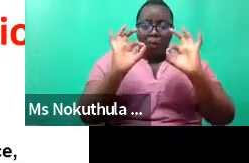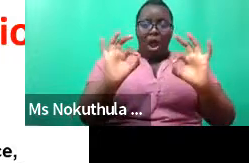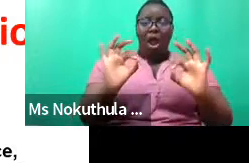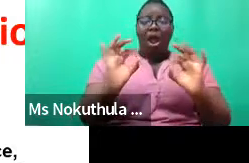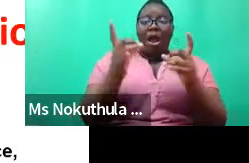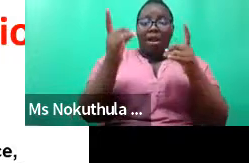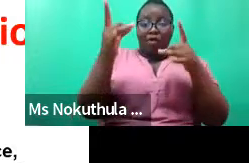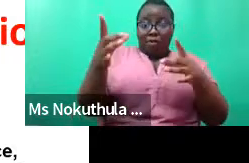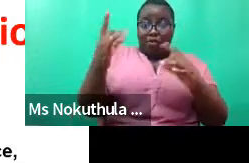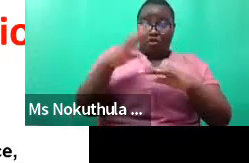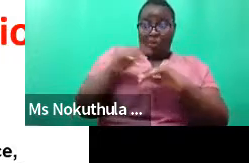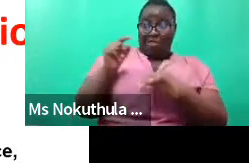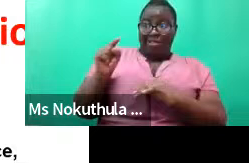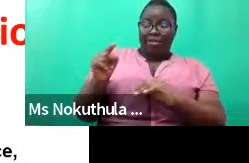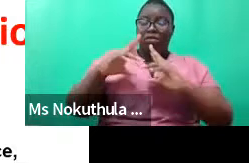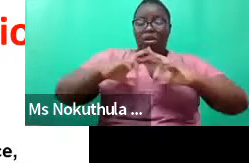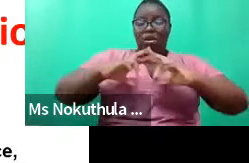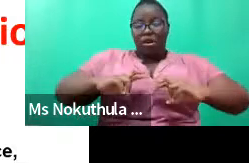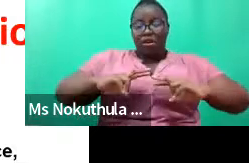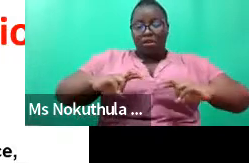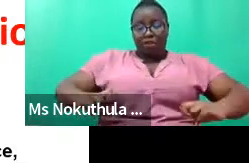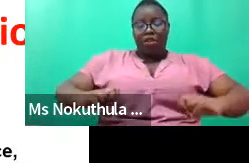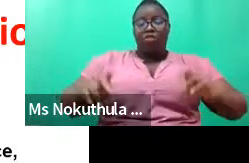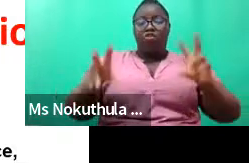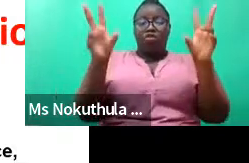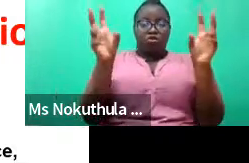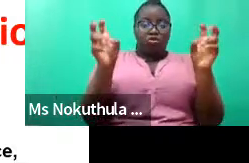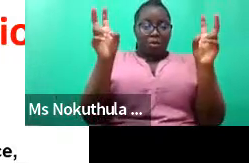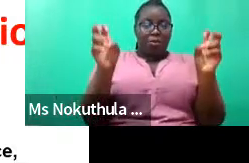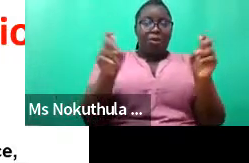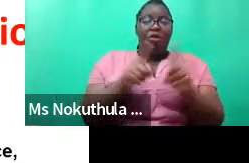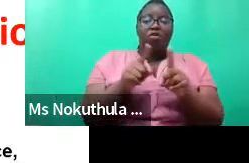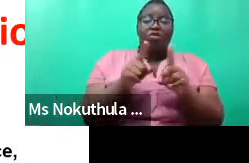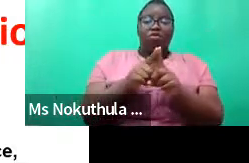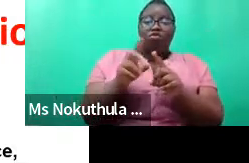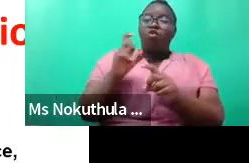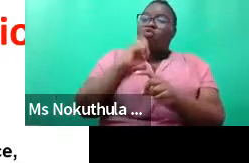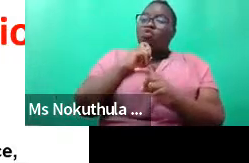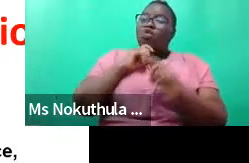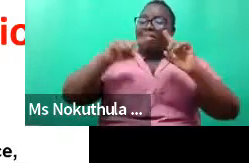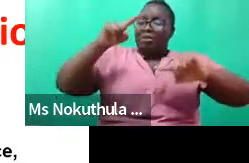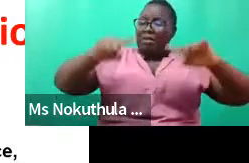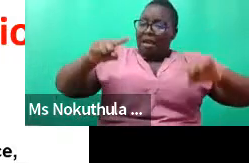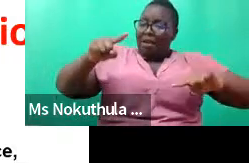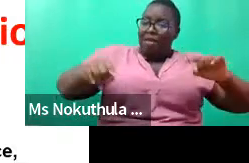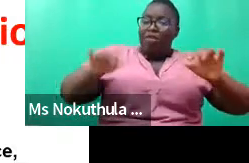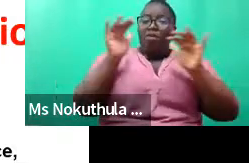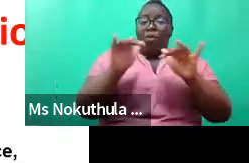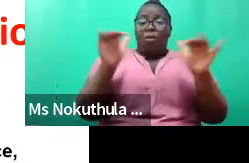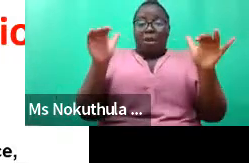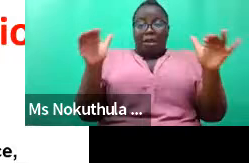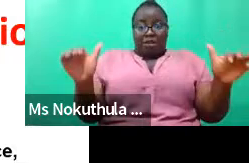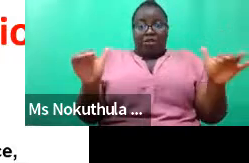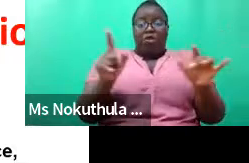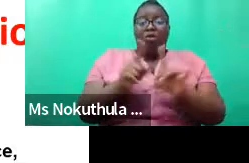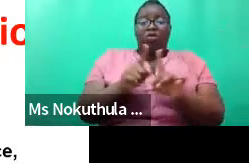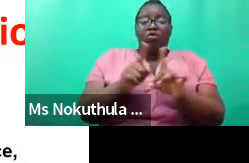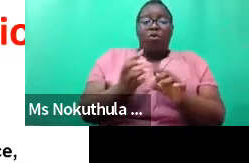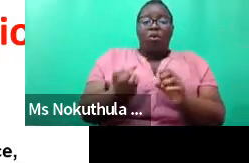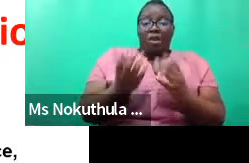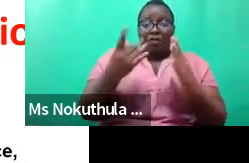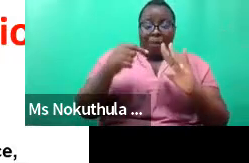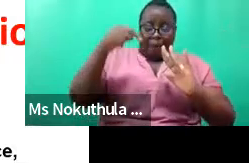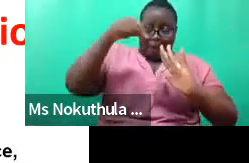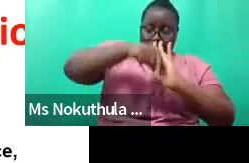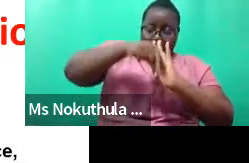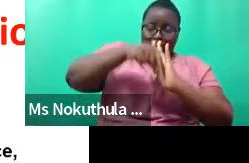topic, and they should recruit participants from diverse population, as this would give them an in-depth findings.